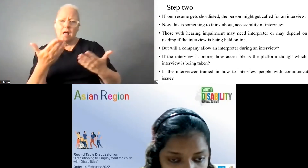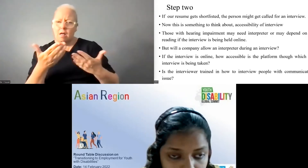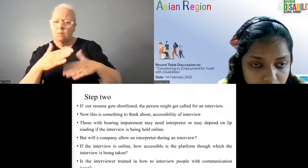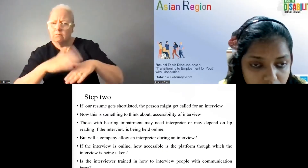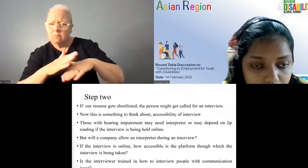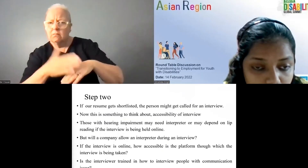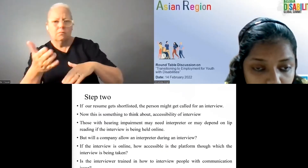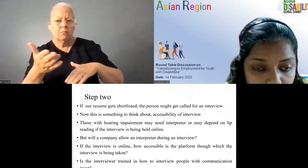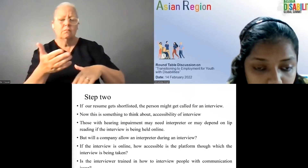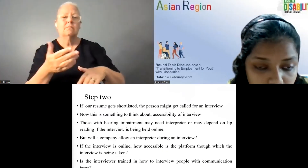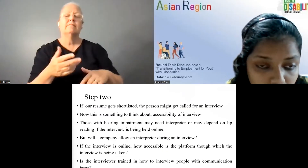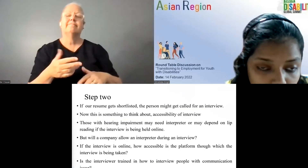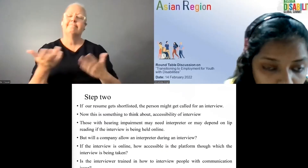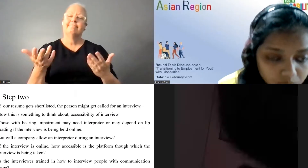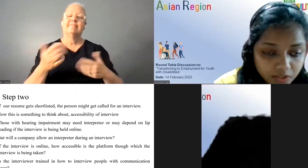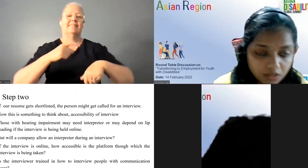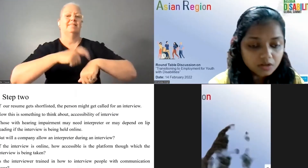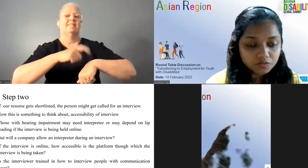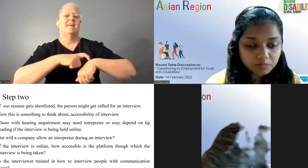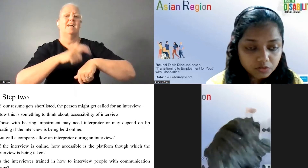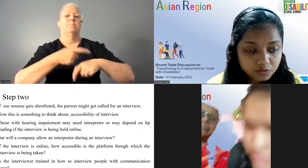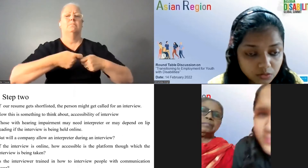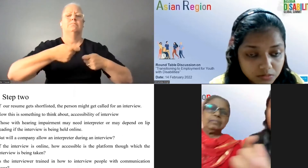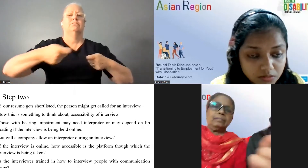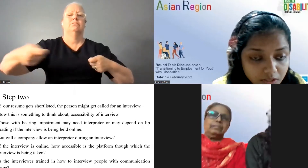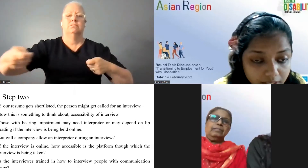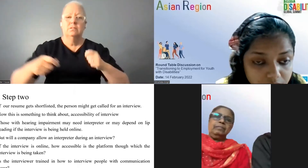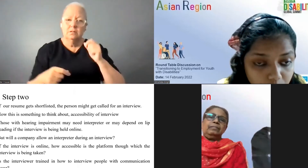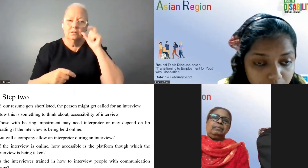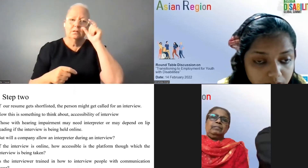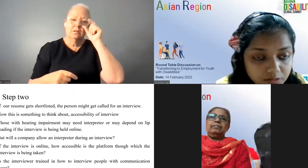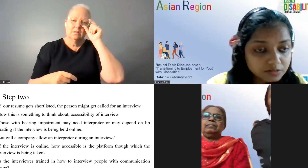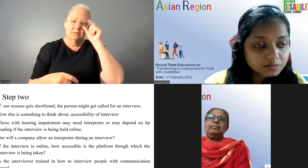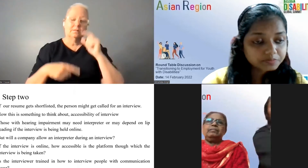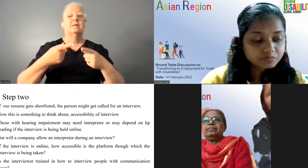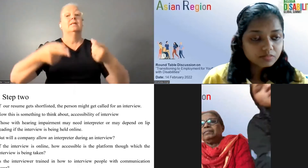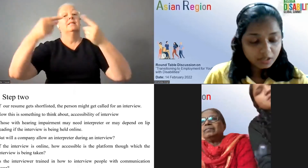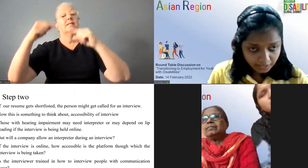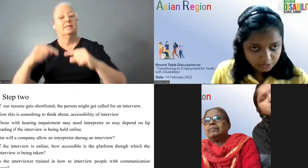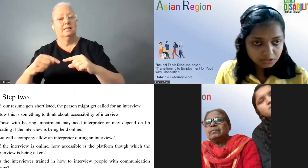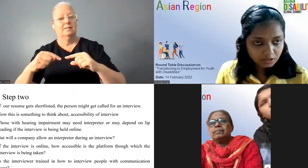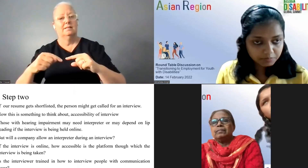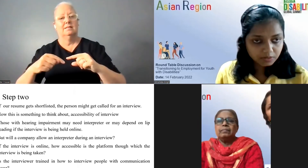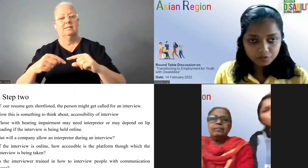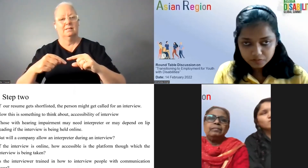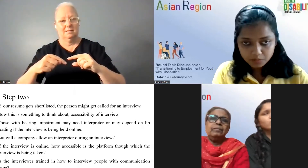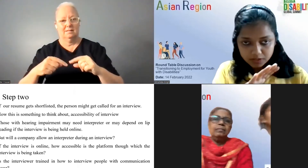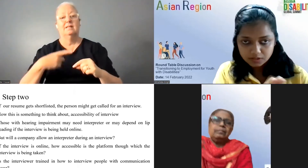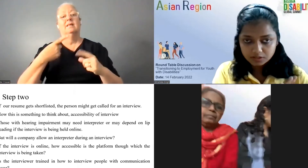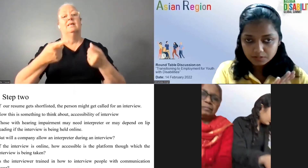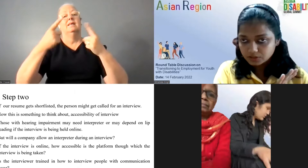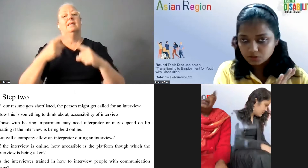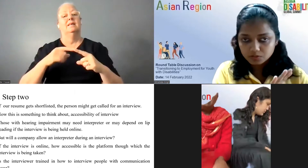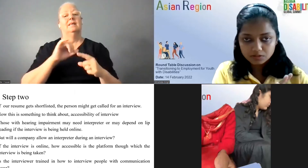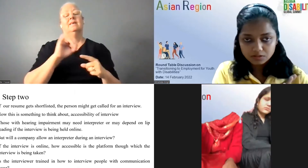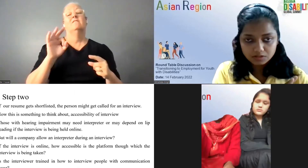got wasted. So now we move to the next point, next step. If a person